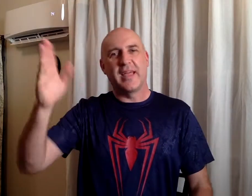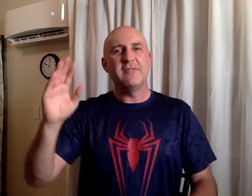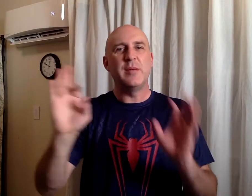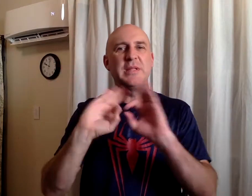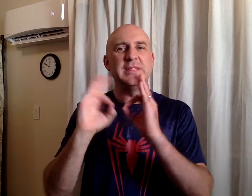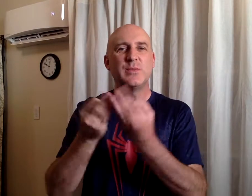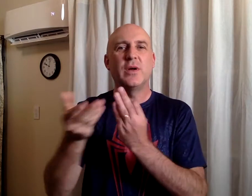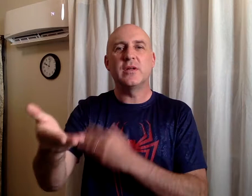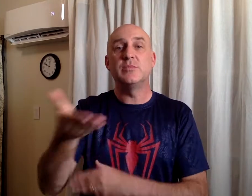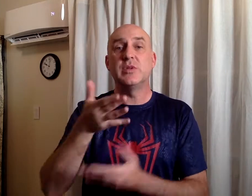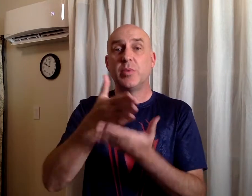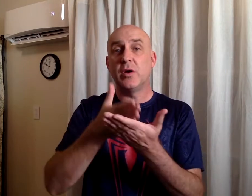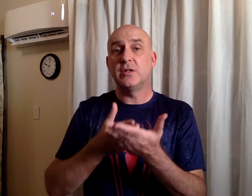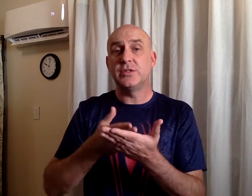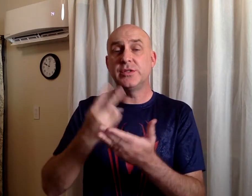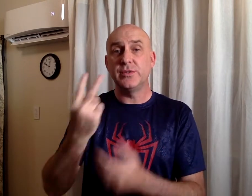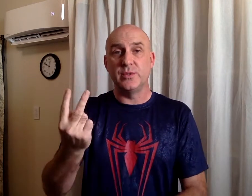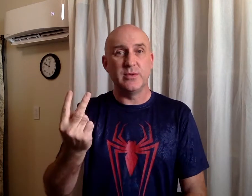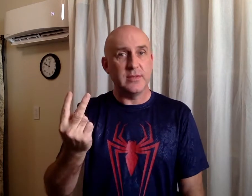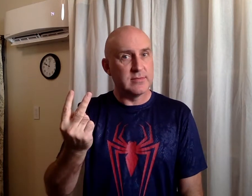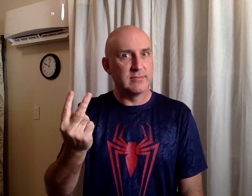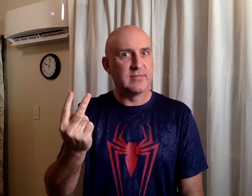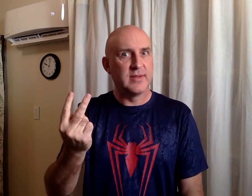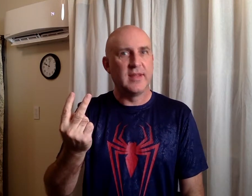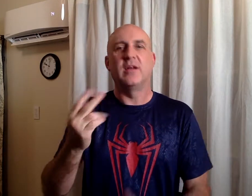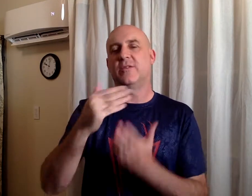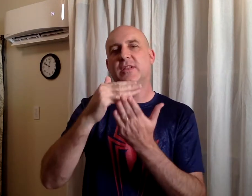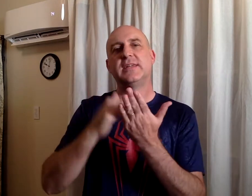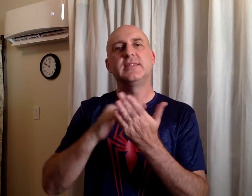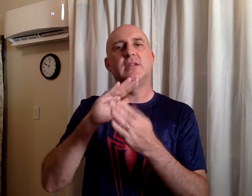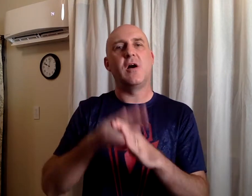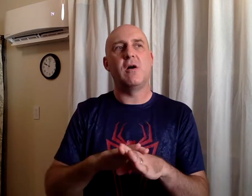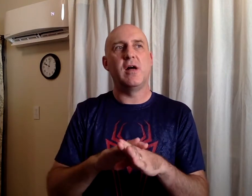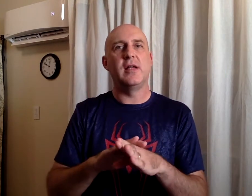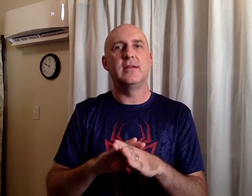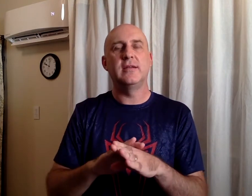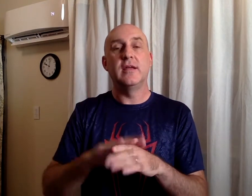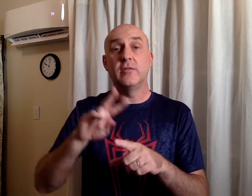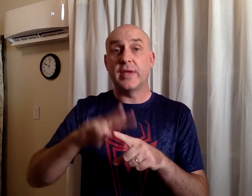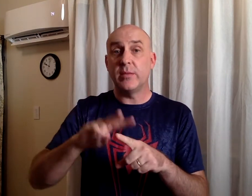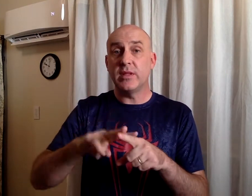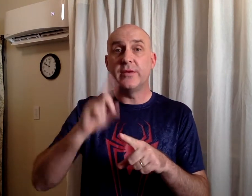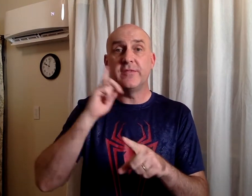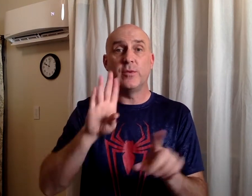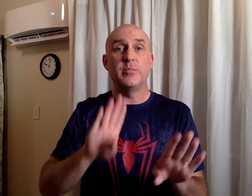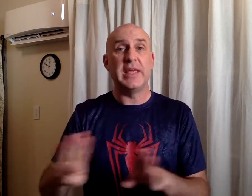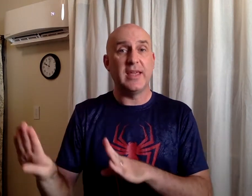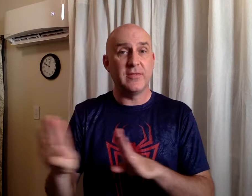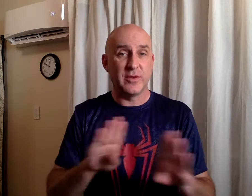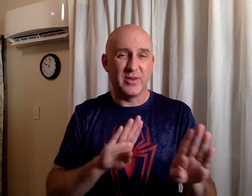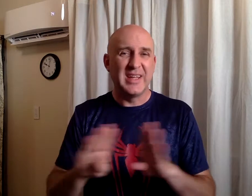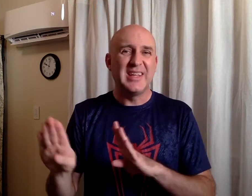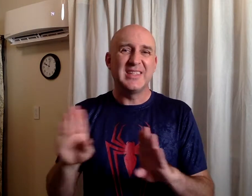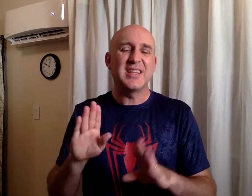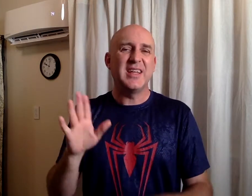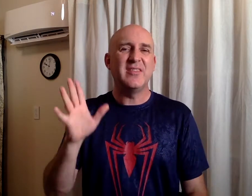Hi families, welcome to part 2 of our lesson on vocabulary for behavior. It's kind of